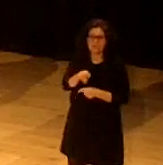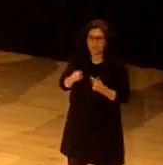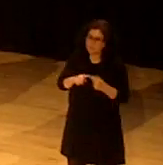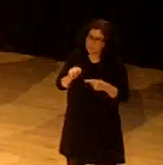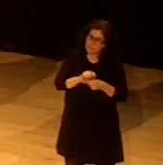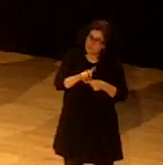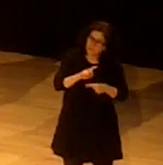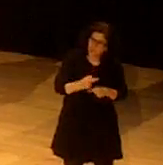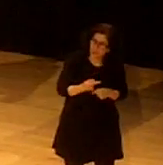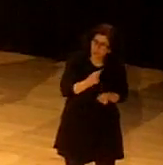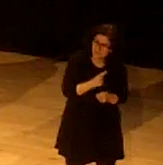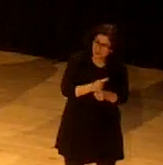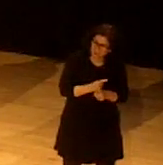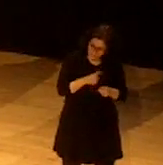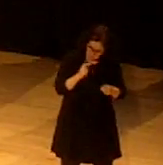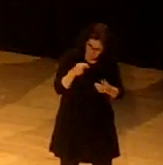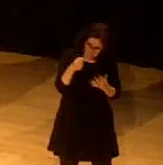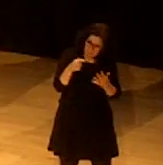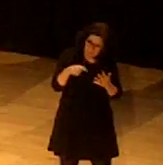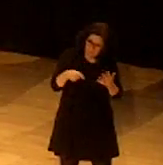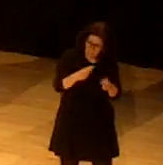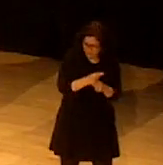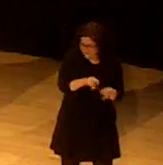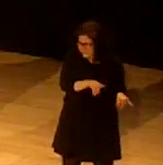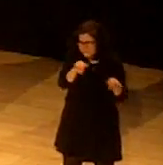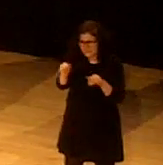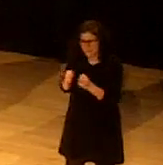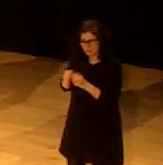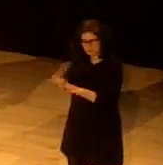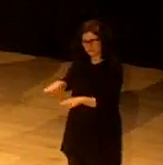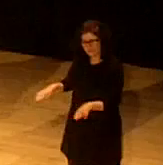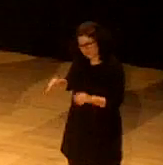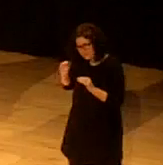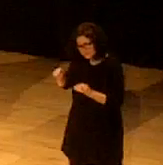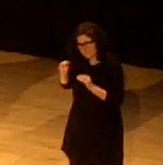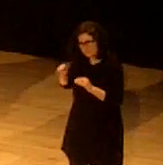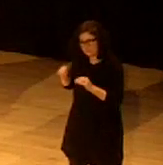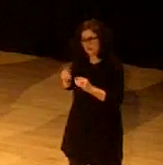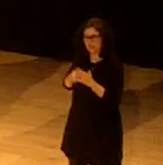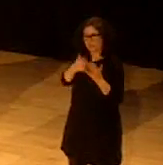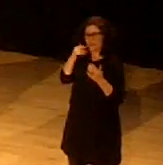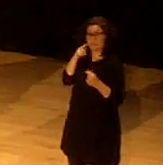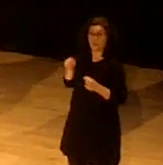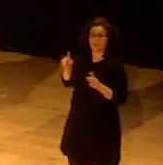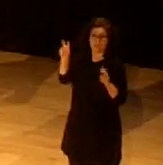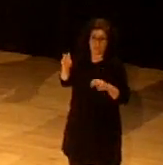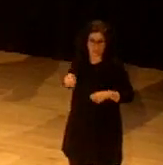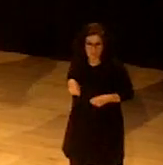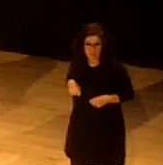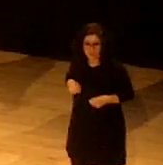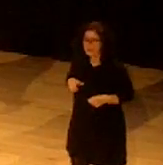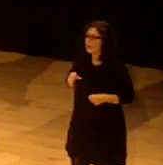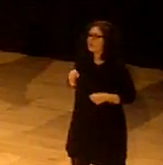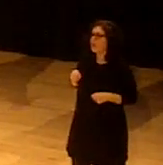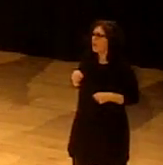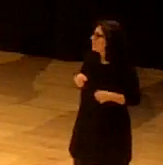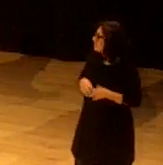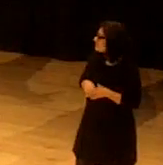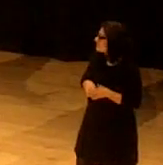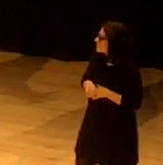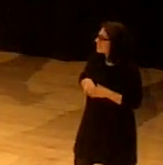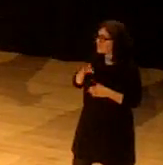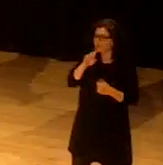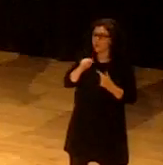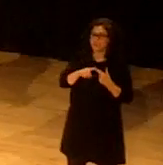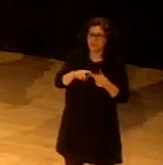the modification of another's behavior that is beneficial to them. So we start off discussing things like fairies or